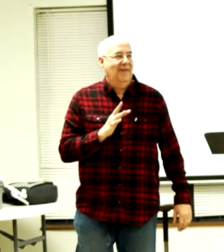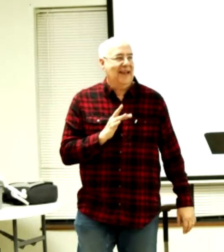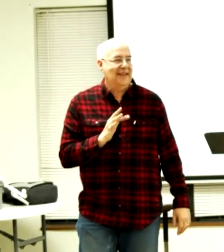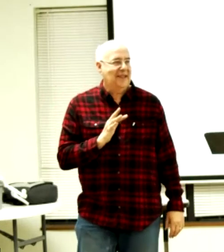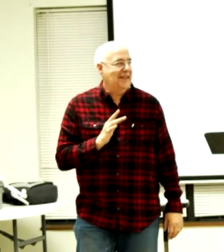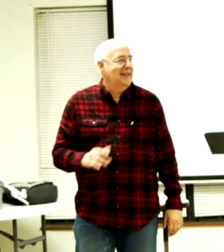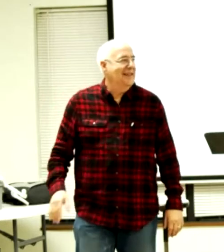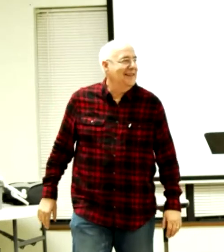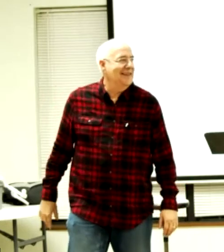Fancy.